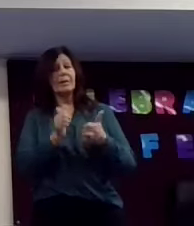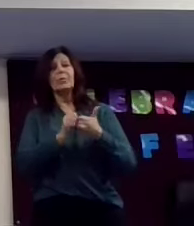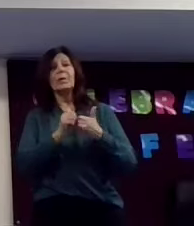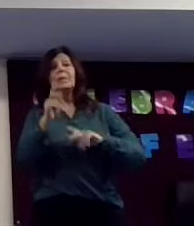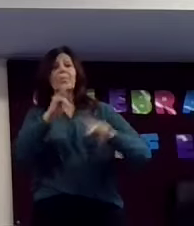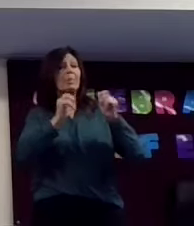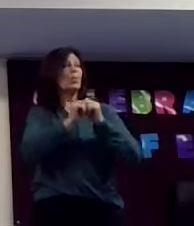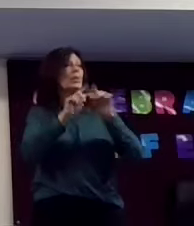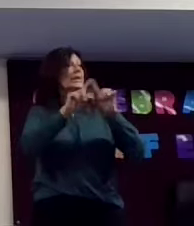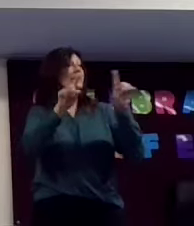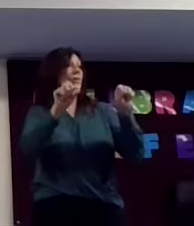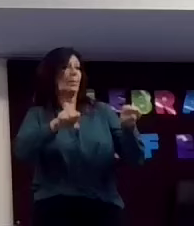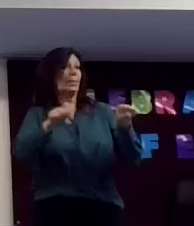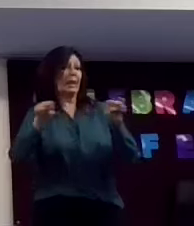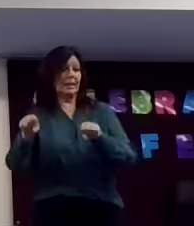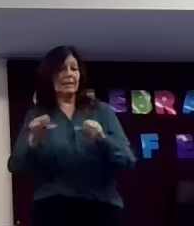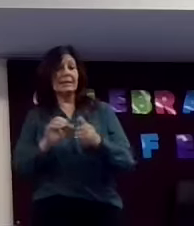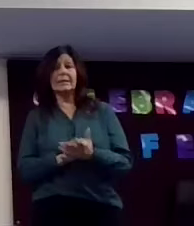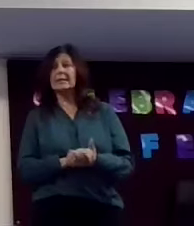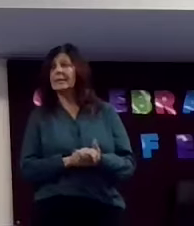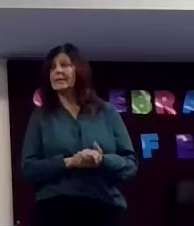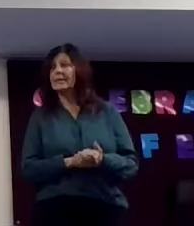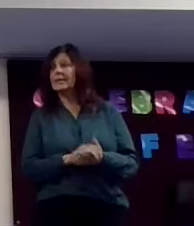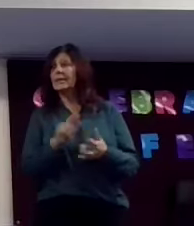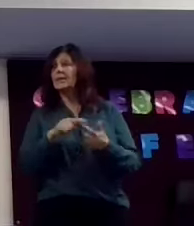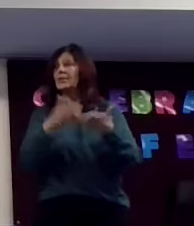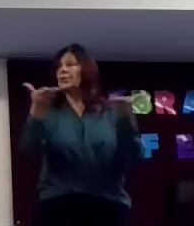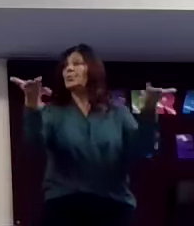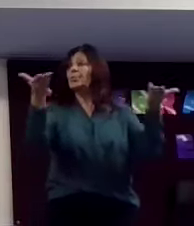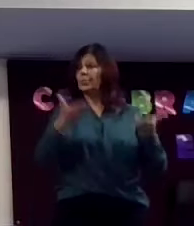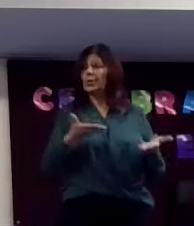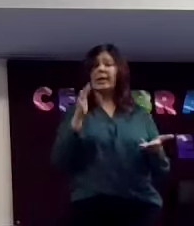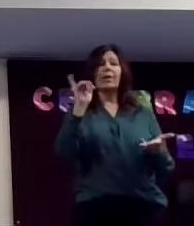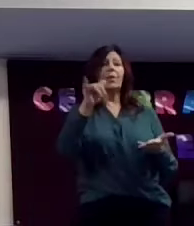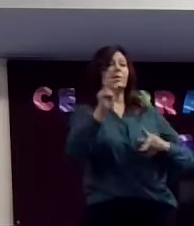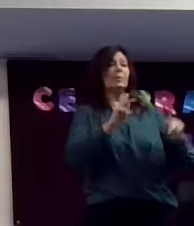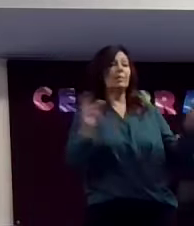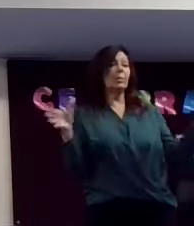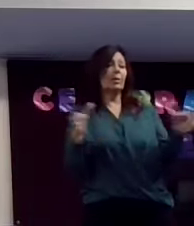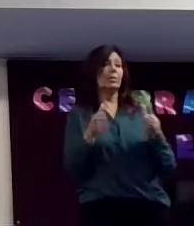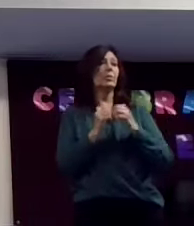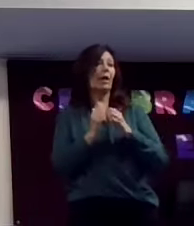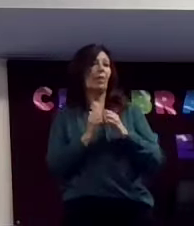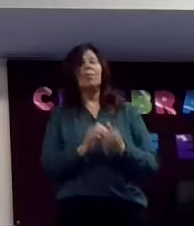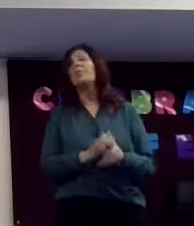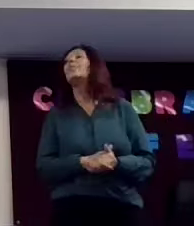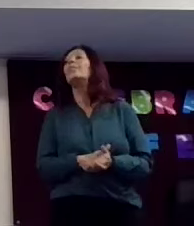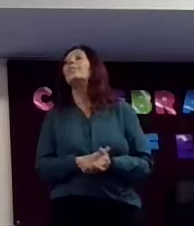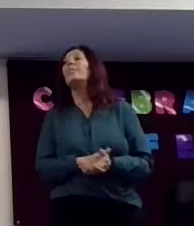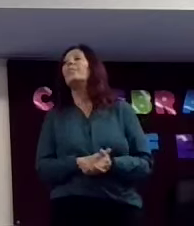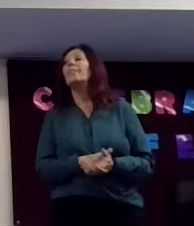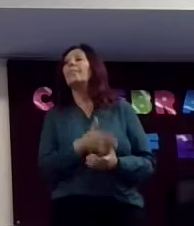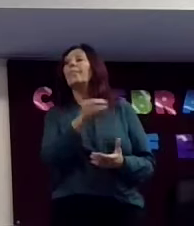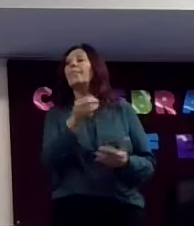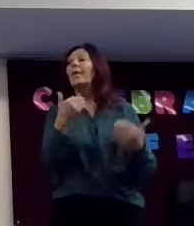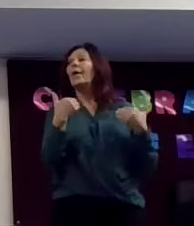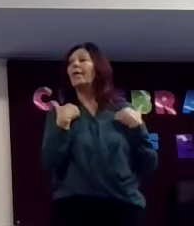of people with different abilities, to bring all those folks together